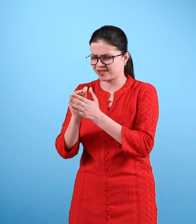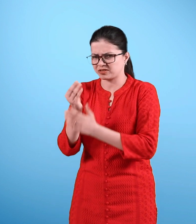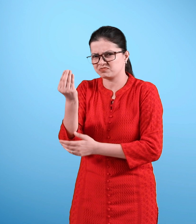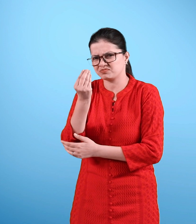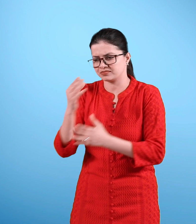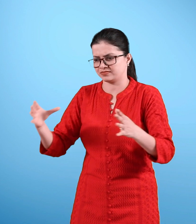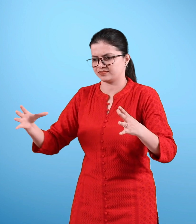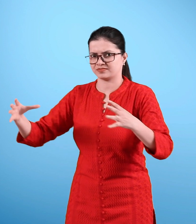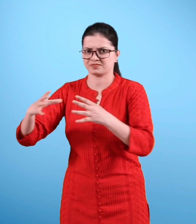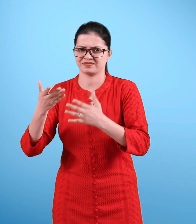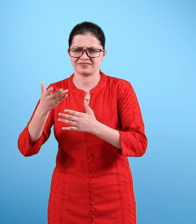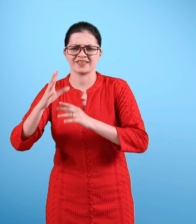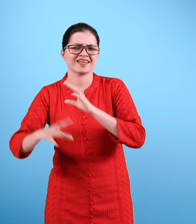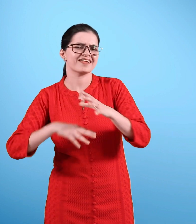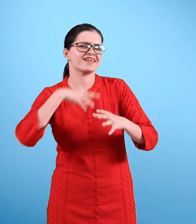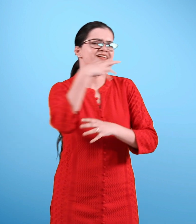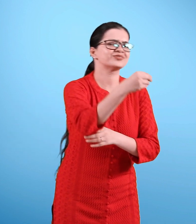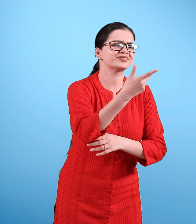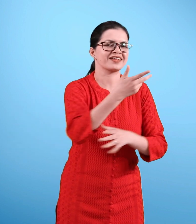a torch and a large sheet of cardboard with you.